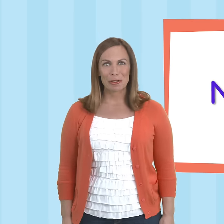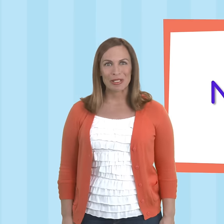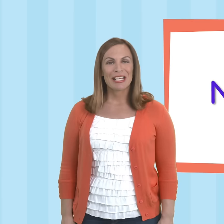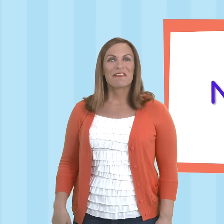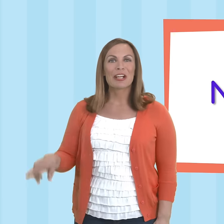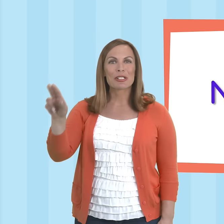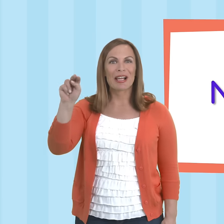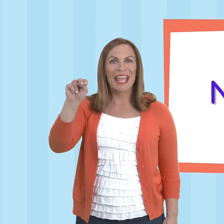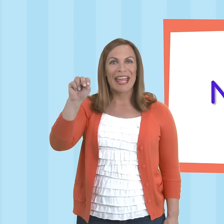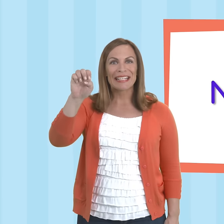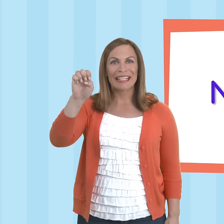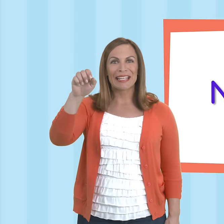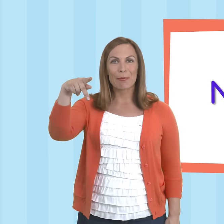Neptune. Fingerspell